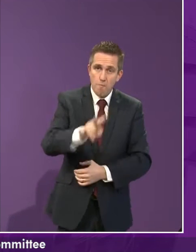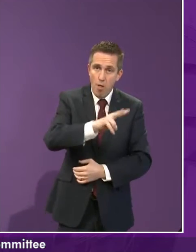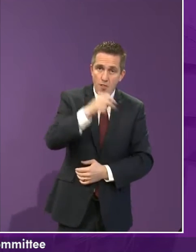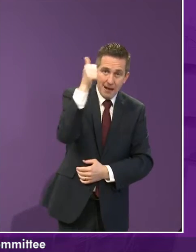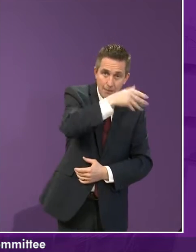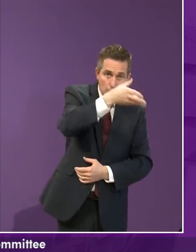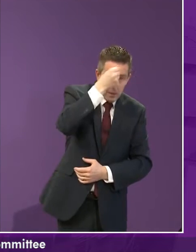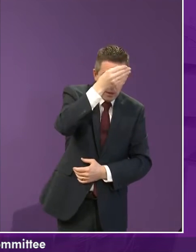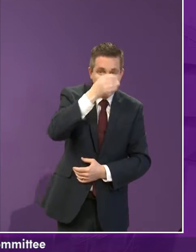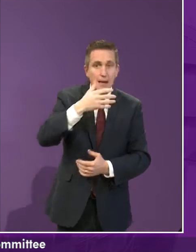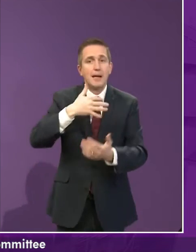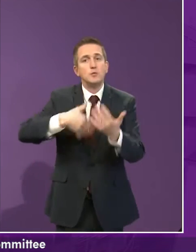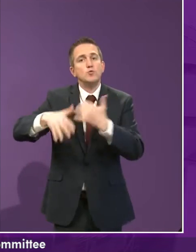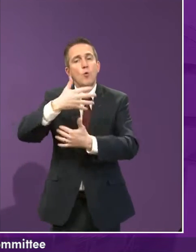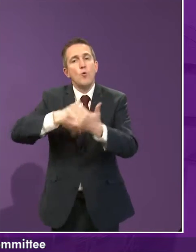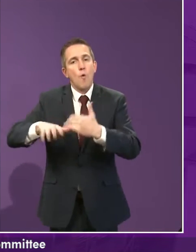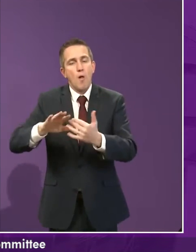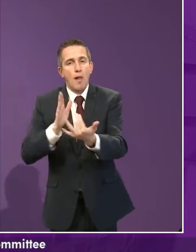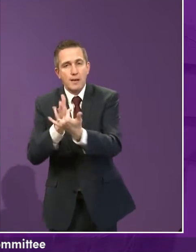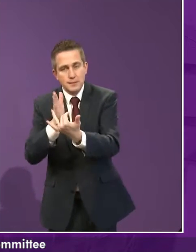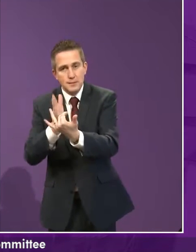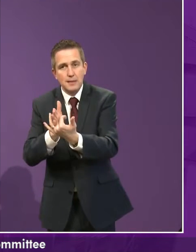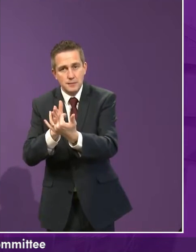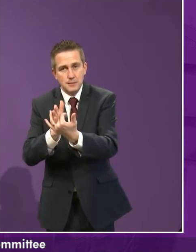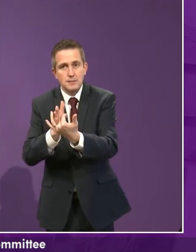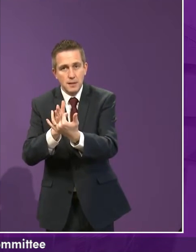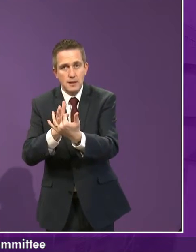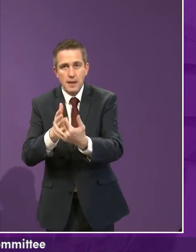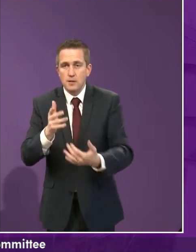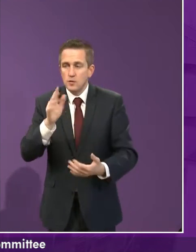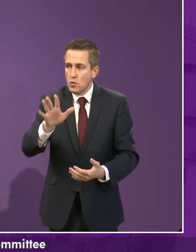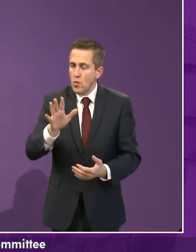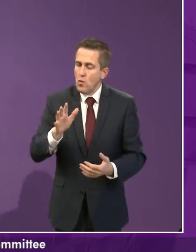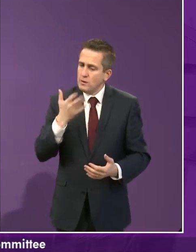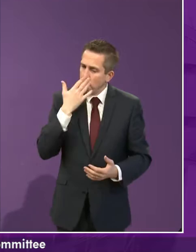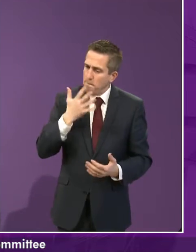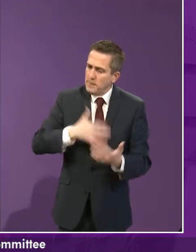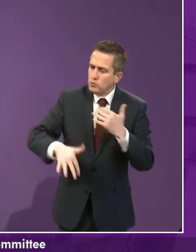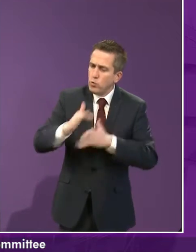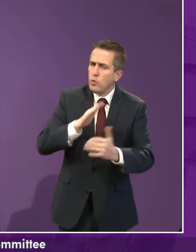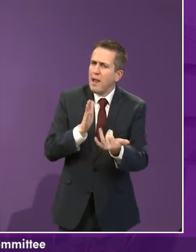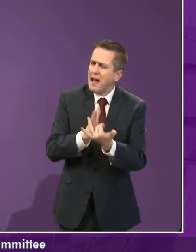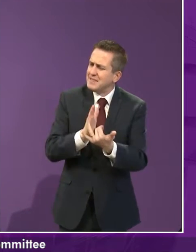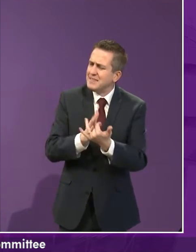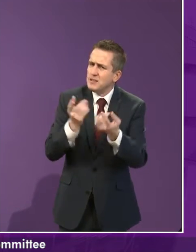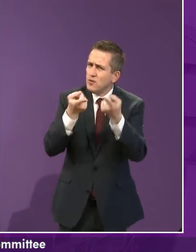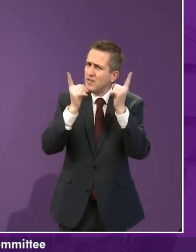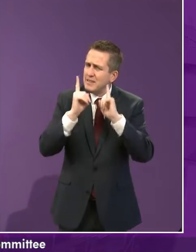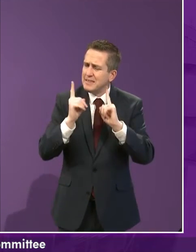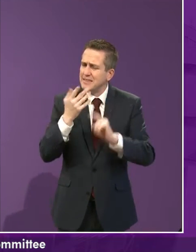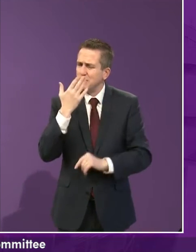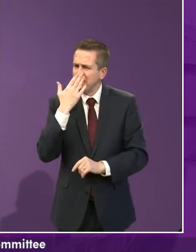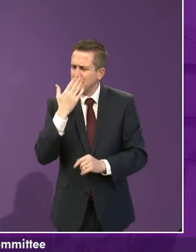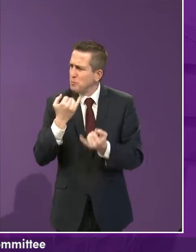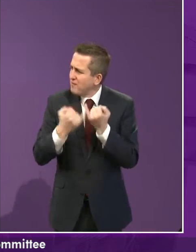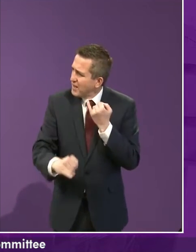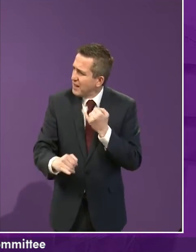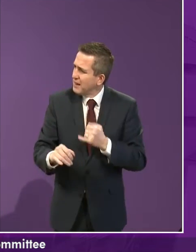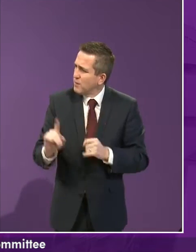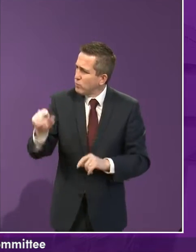wider student experience element that we are potentially failing. And I just wondered if the panel could give us their reflections on that